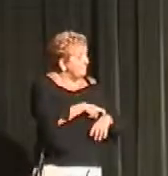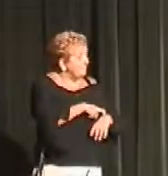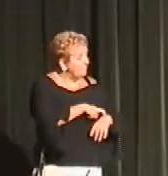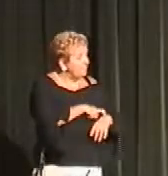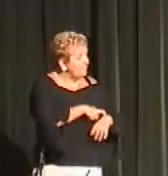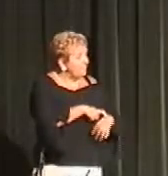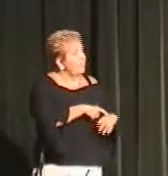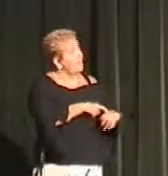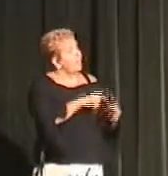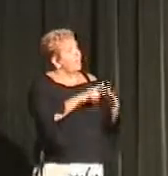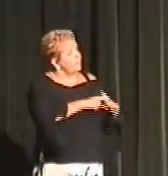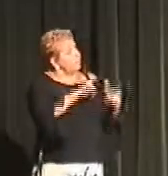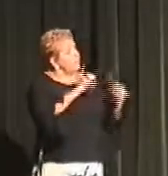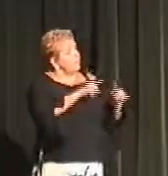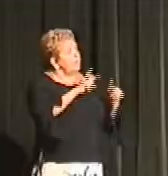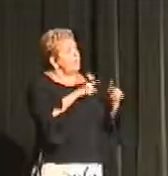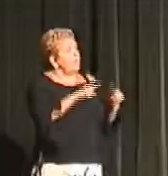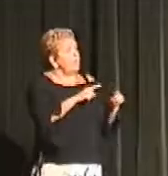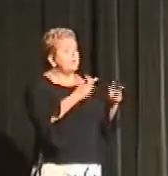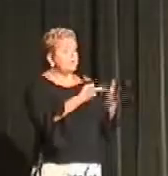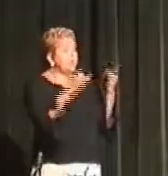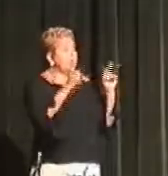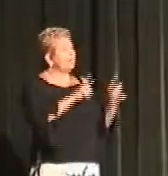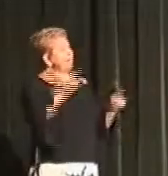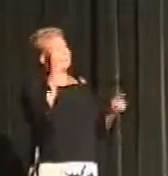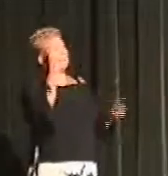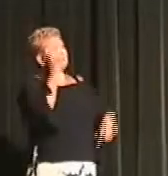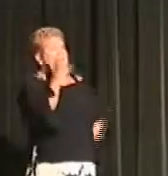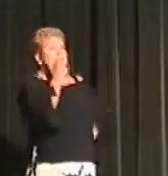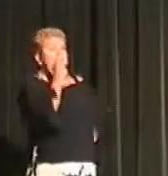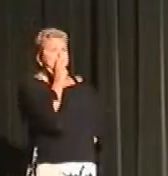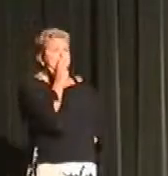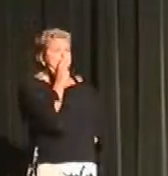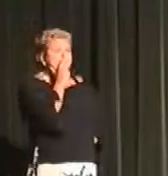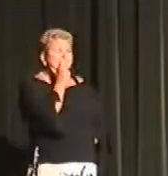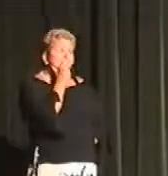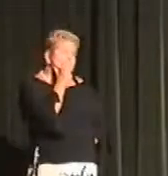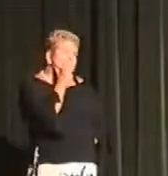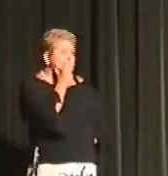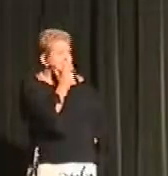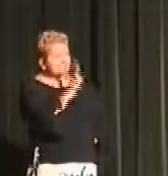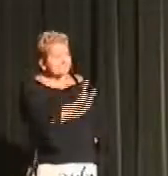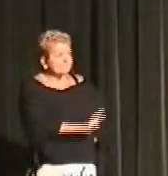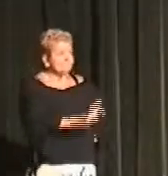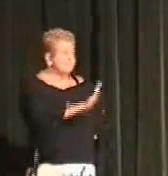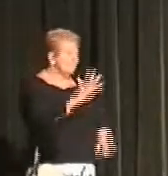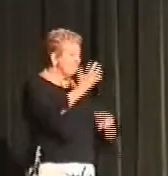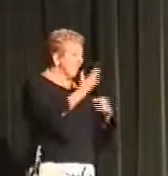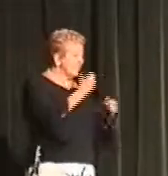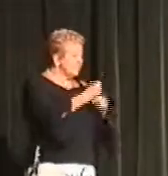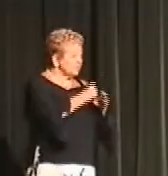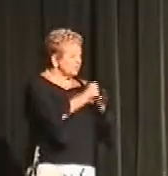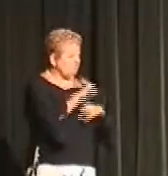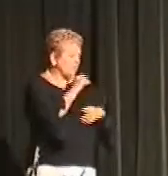I found myself, I think I was 5 years sober, something like that. I'm not sure. I was at